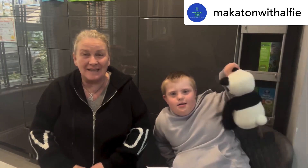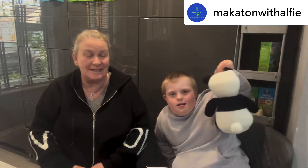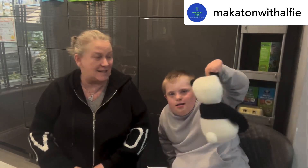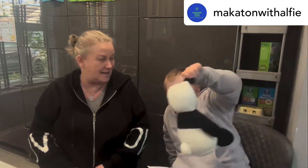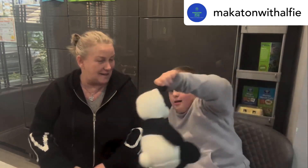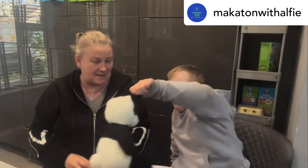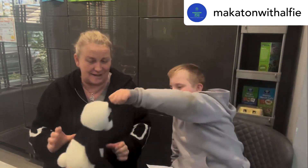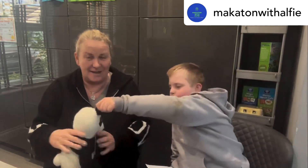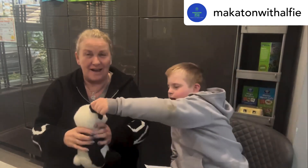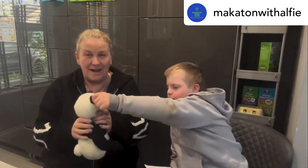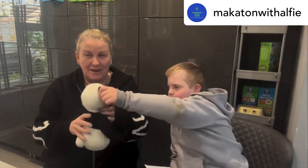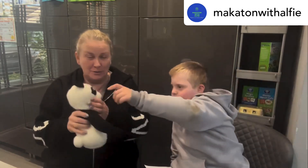panda.